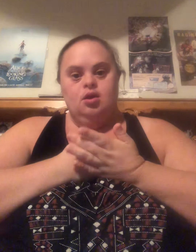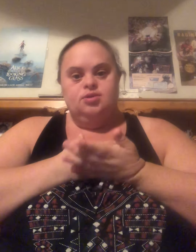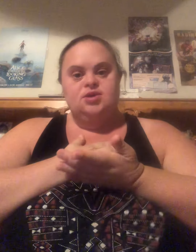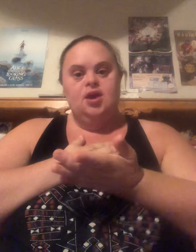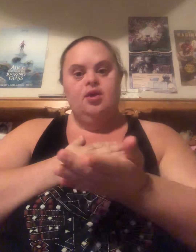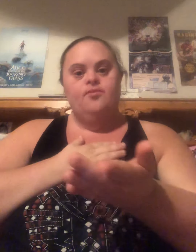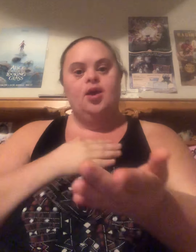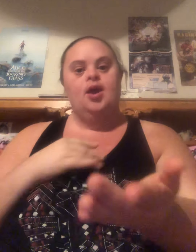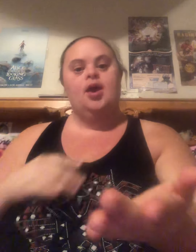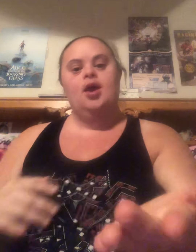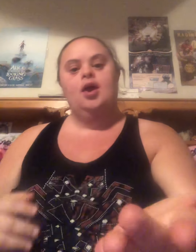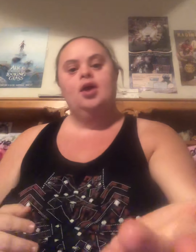Save my